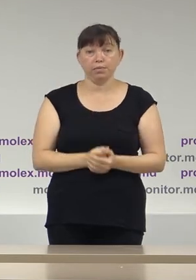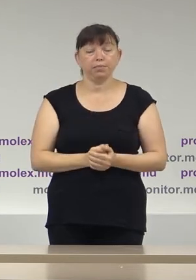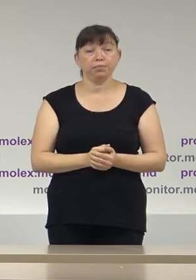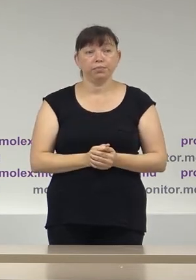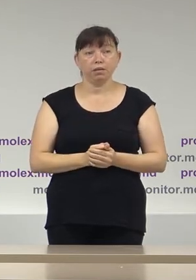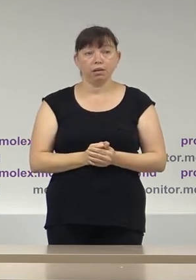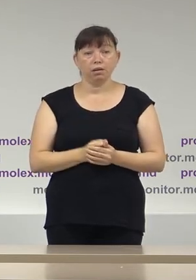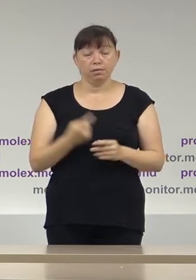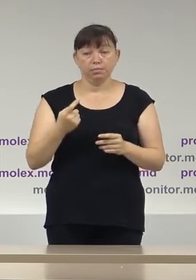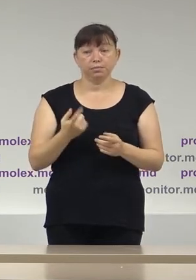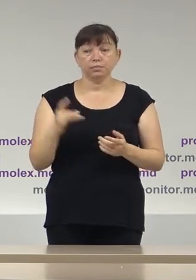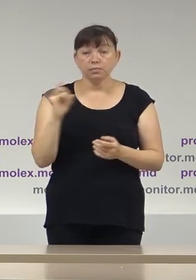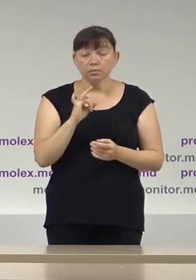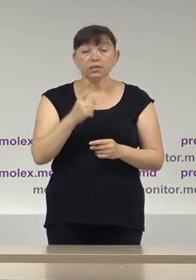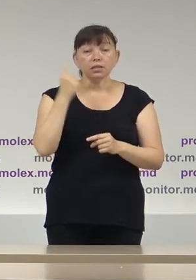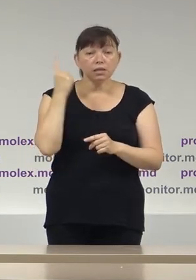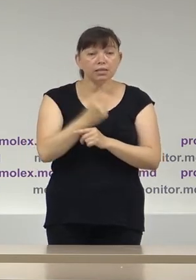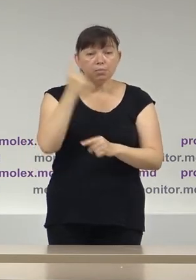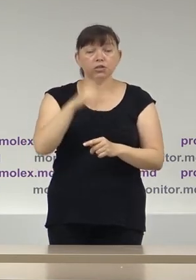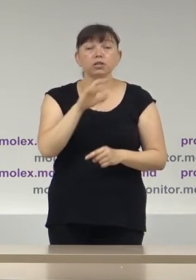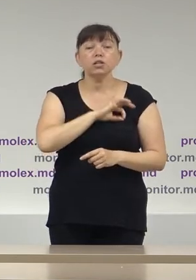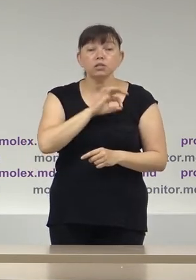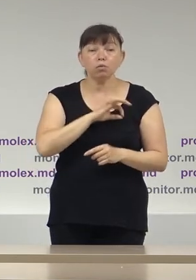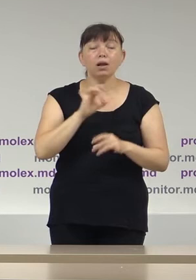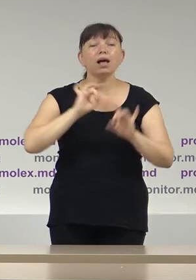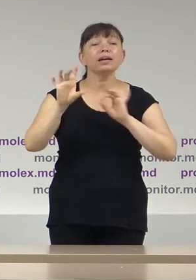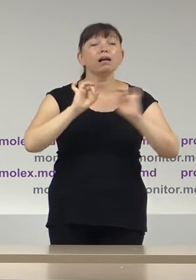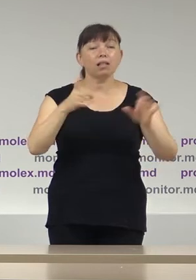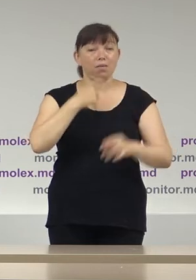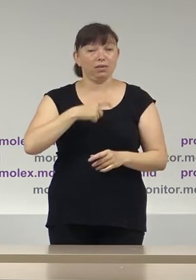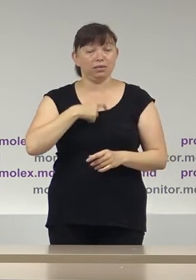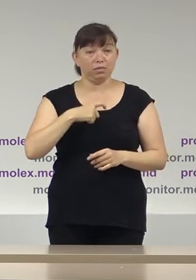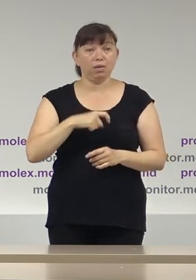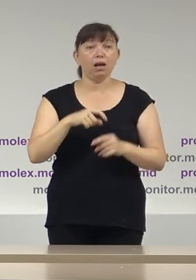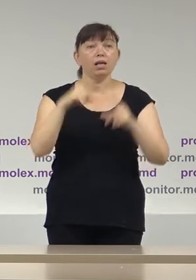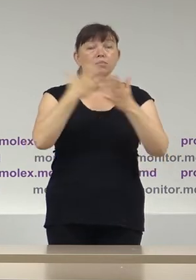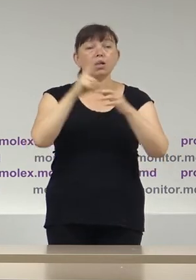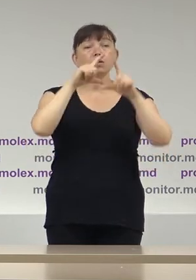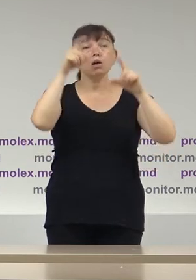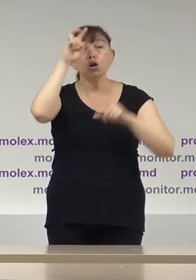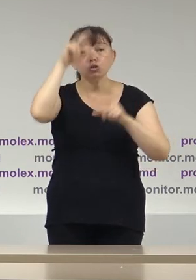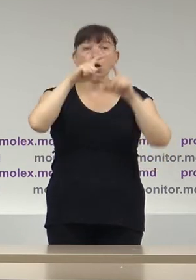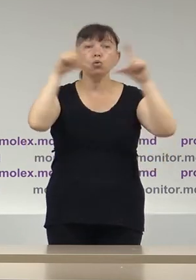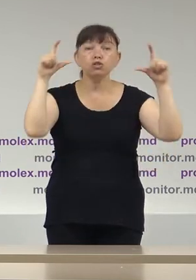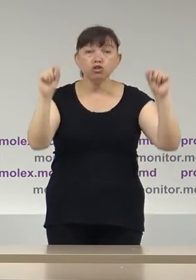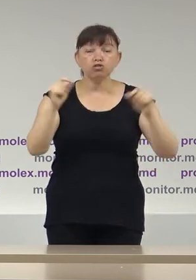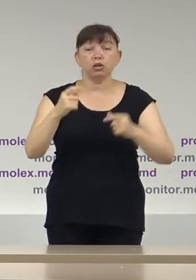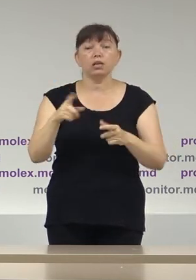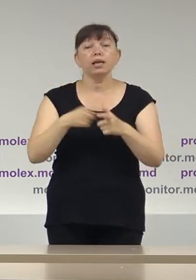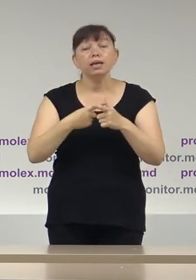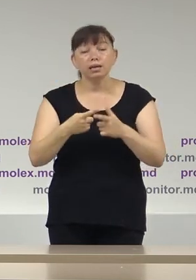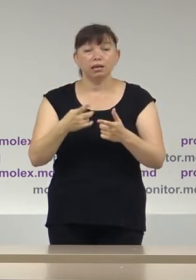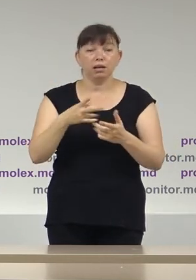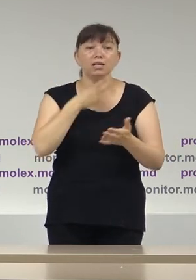on equal foots of electoral contenders in the electoral campaign and the prohibition to use for electoral